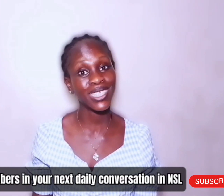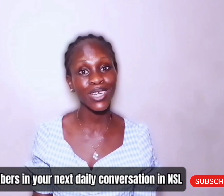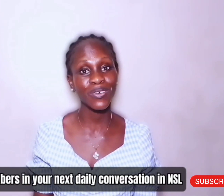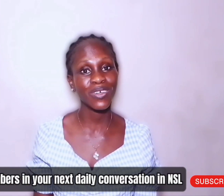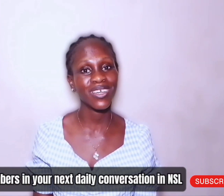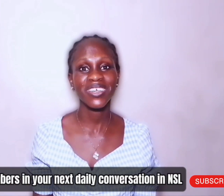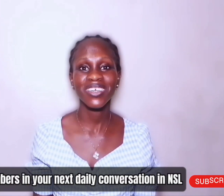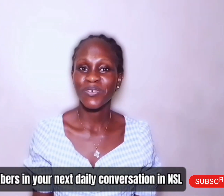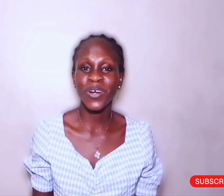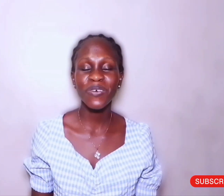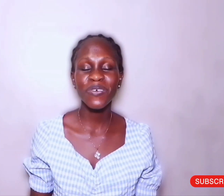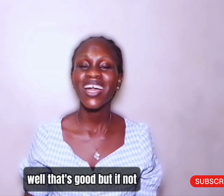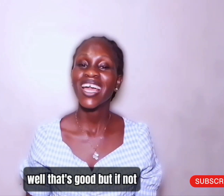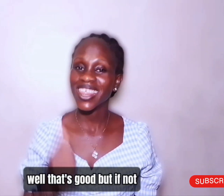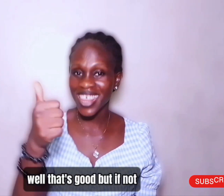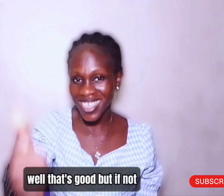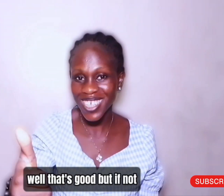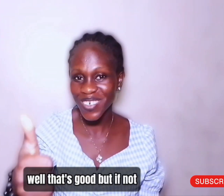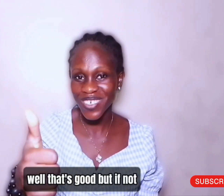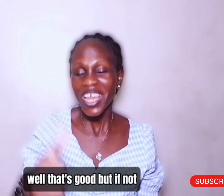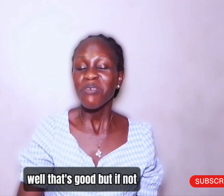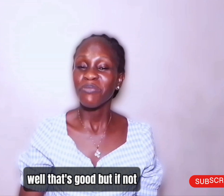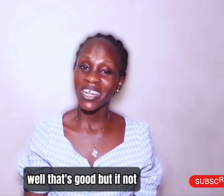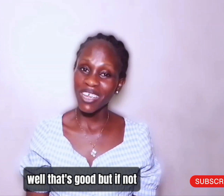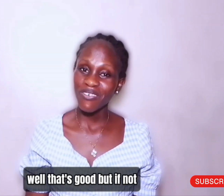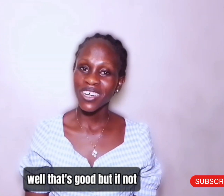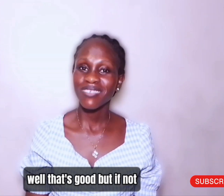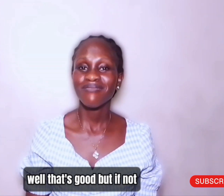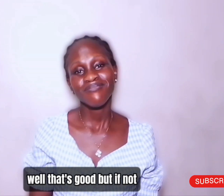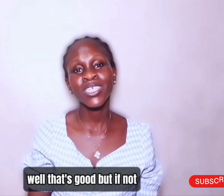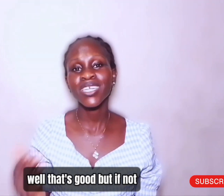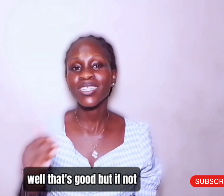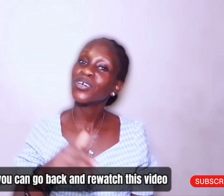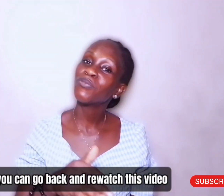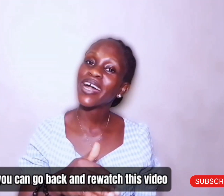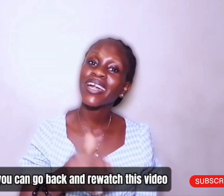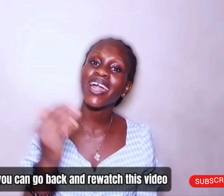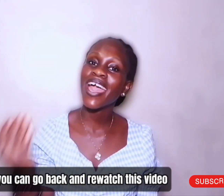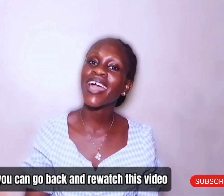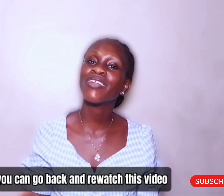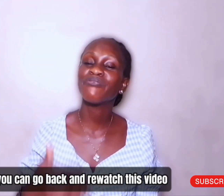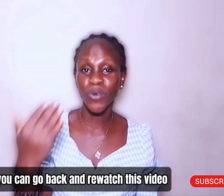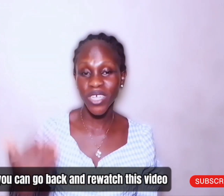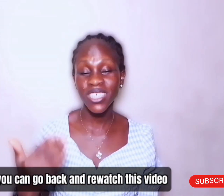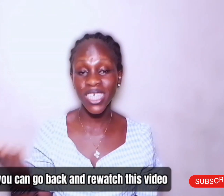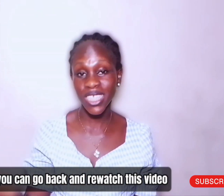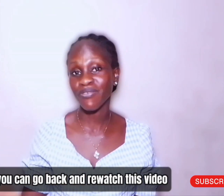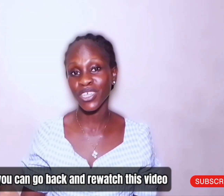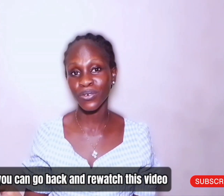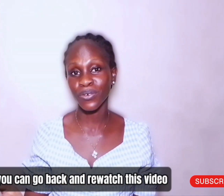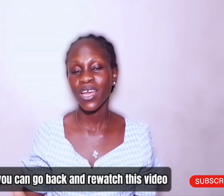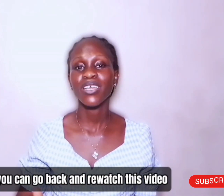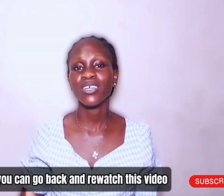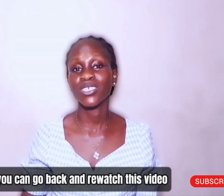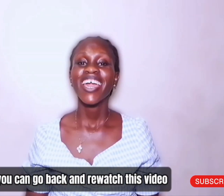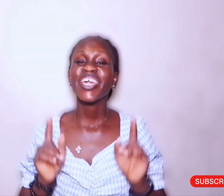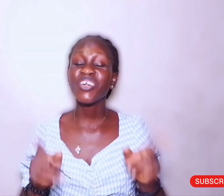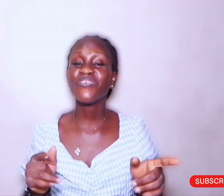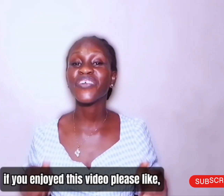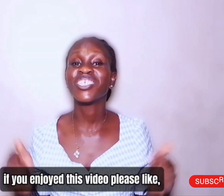NSL, well, that's good. But if not, you can go back and rewatch this video. If you enjoyed